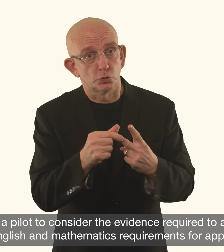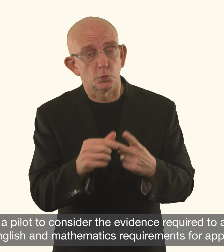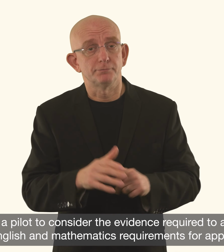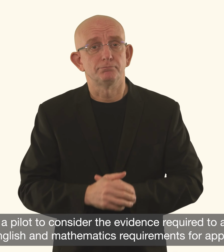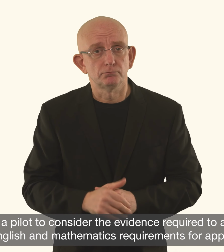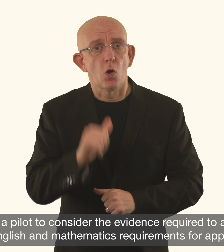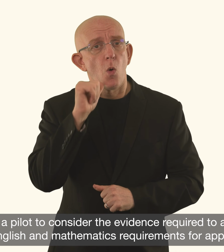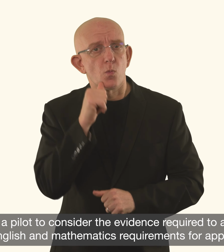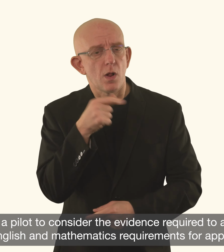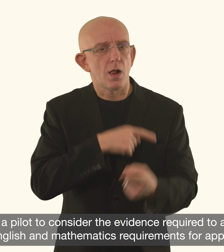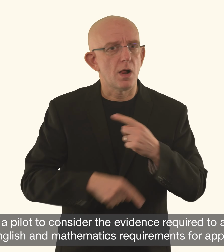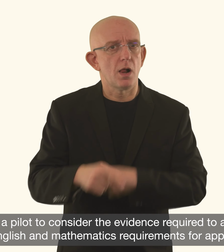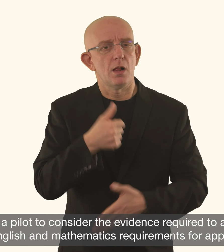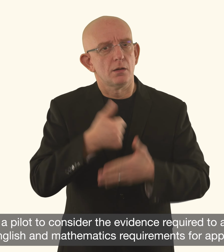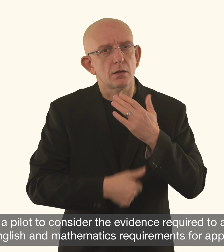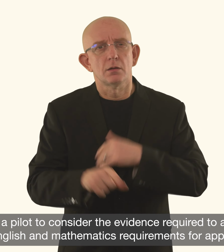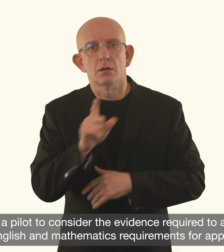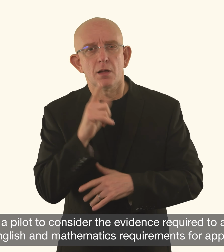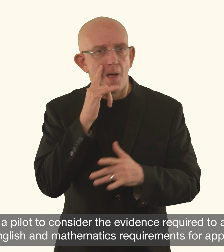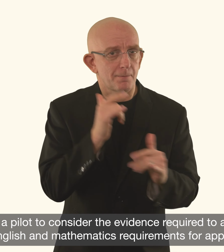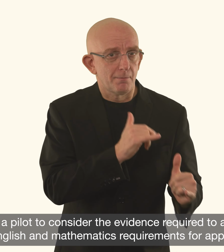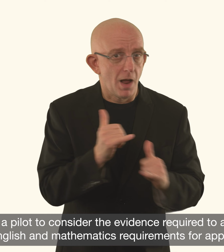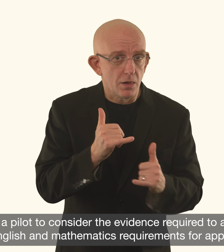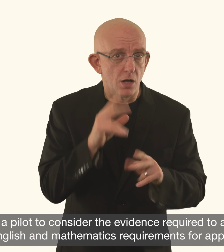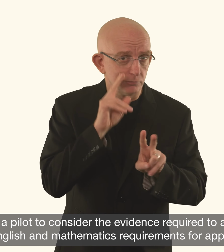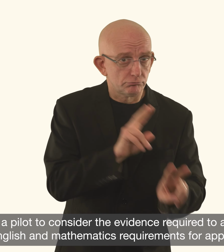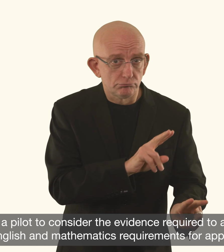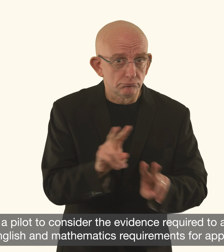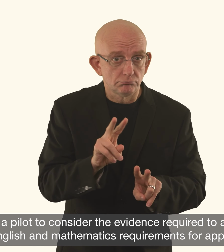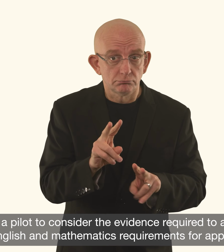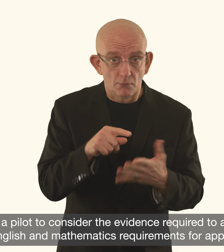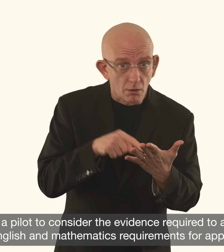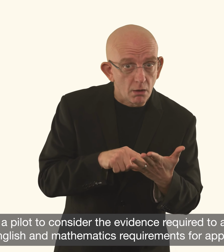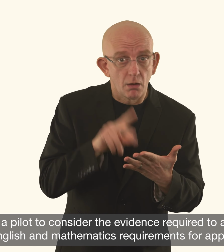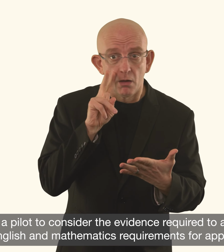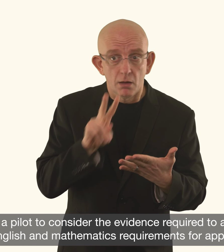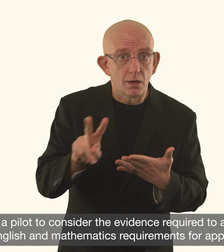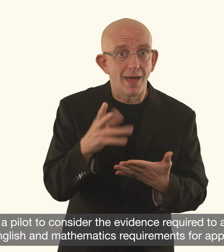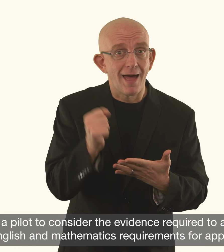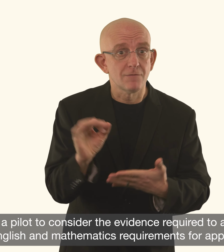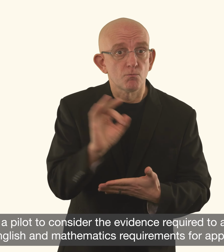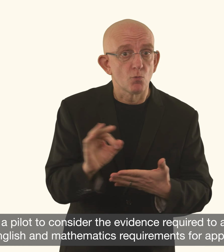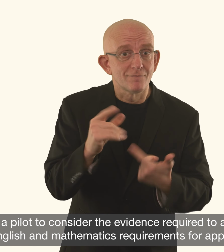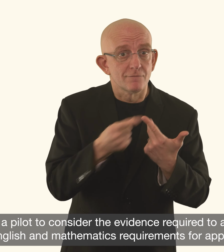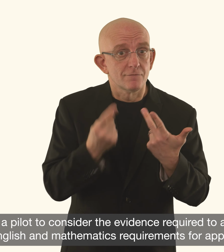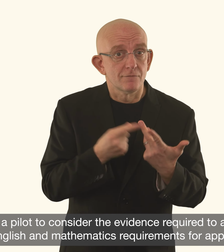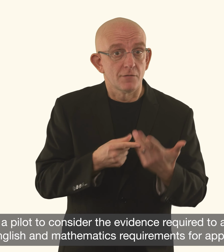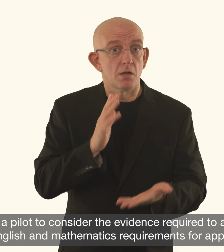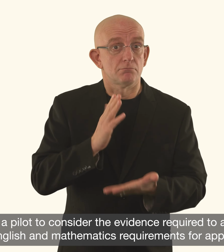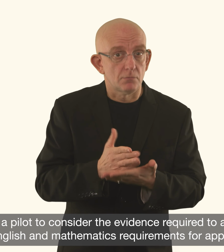Two. We will conduct a pilot to consider the evidence required to access flexibilities to standard English and mathematics